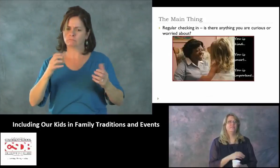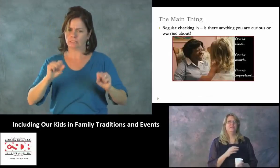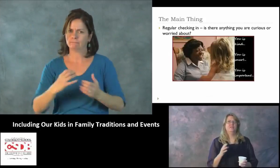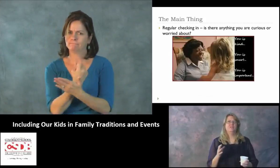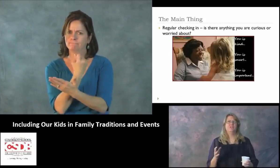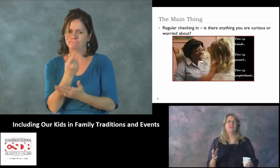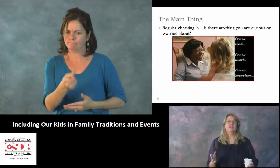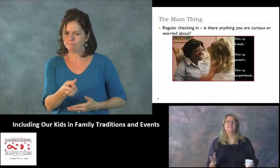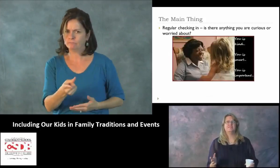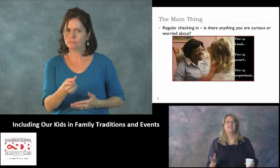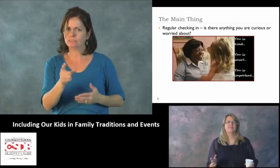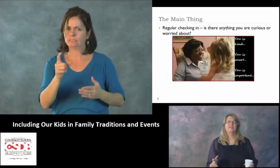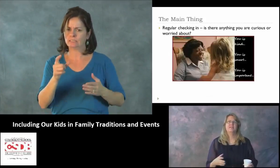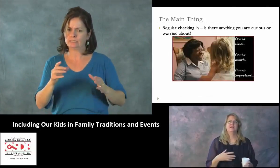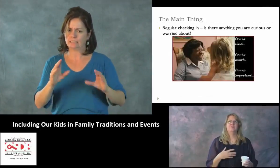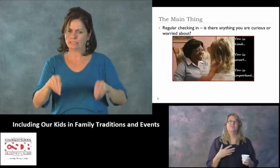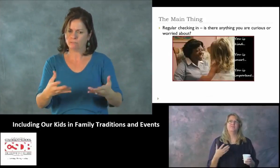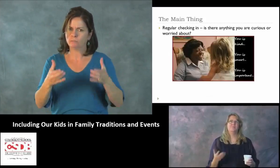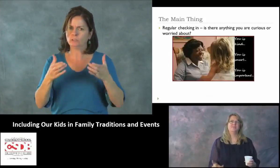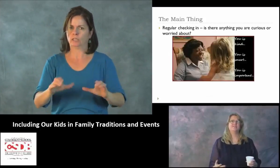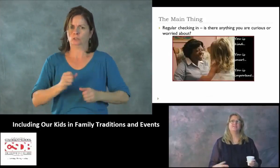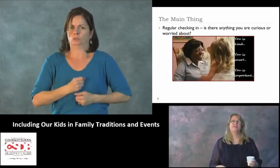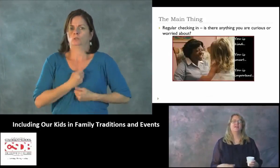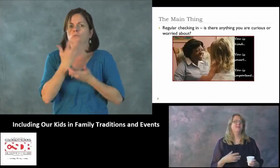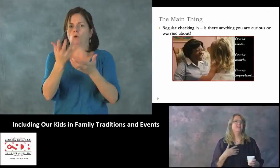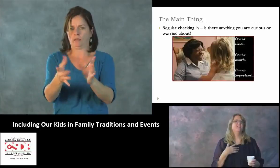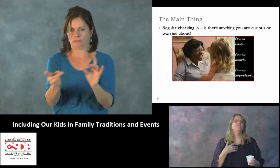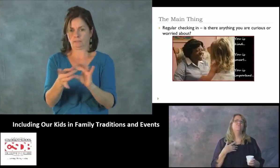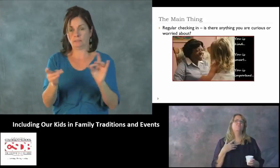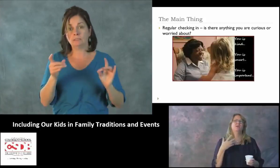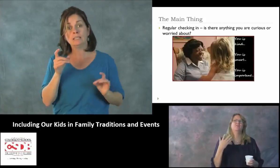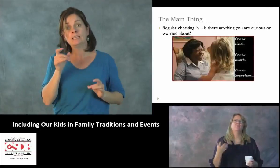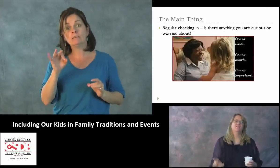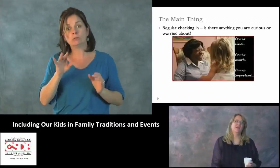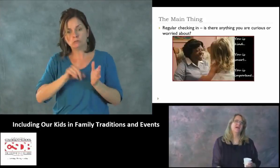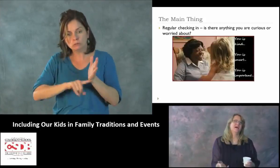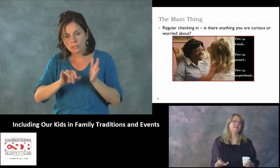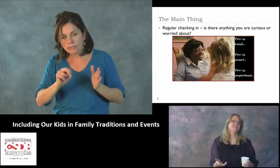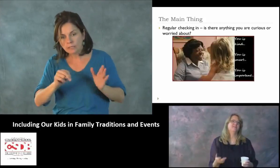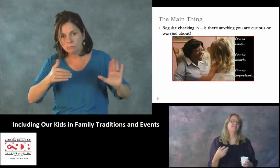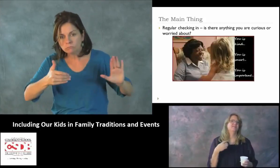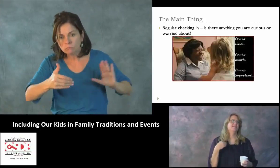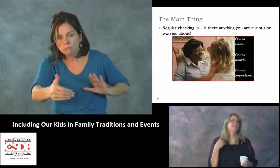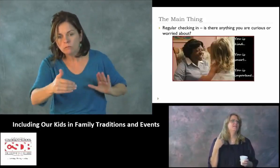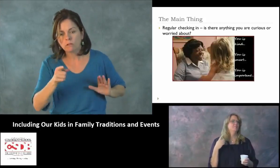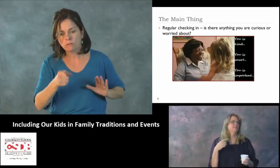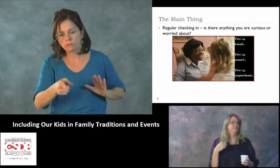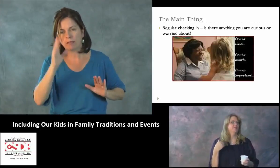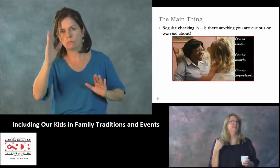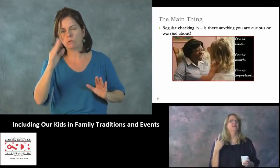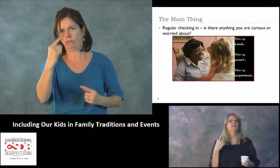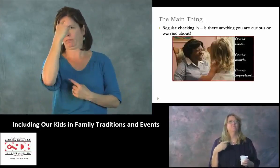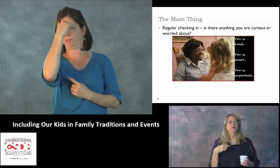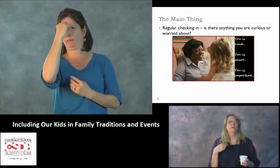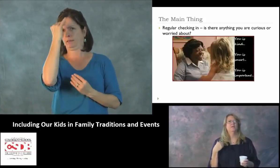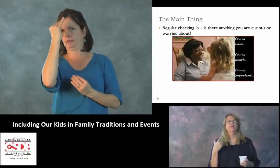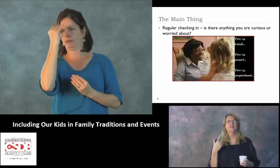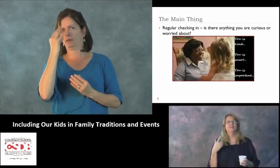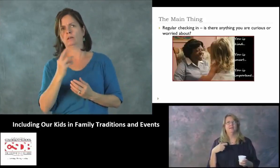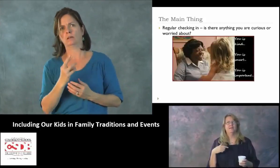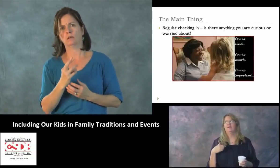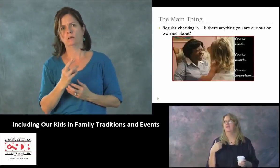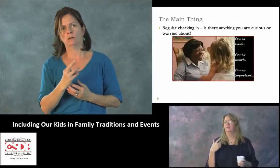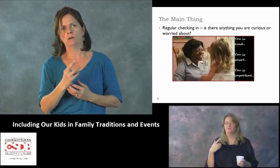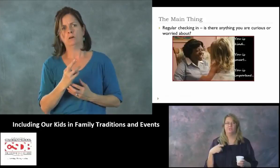just give them a little chance to express it. And I think if you regularly ask, then they'll be thinking, what could